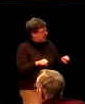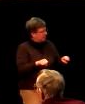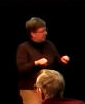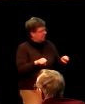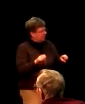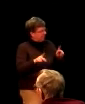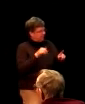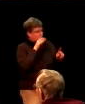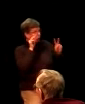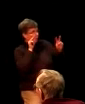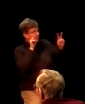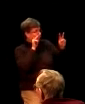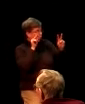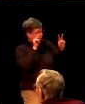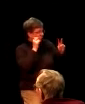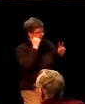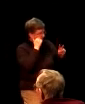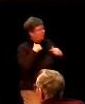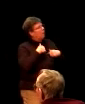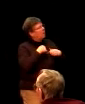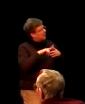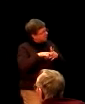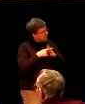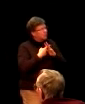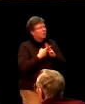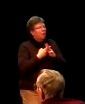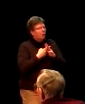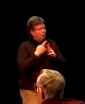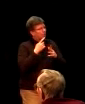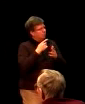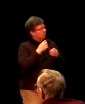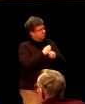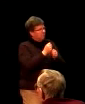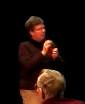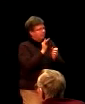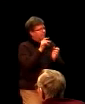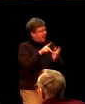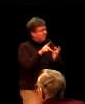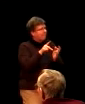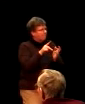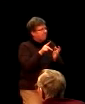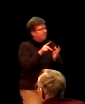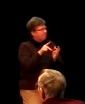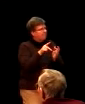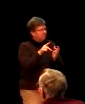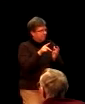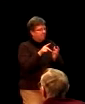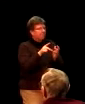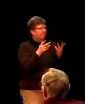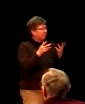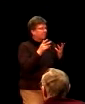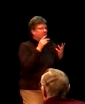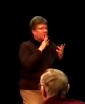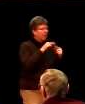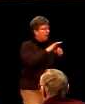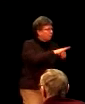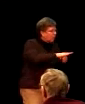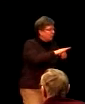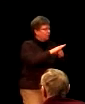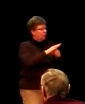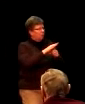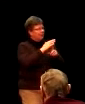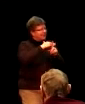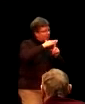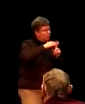systematic observations being taken, we could start just making a map of whichever variable we wanted, whether it was pressure or temperature or